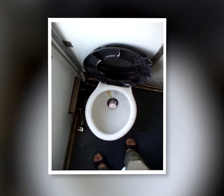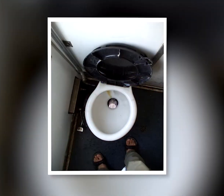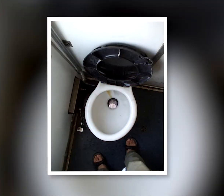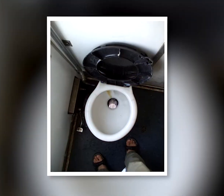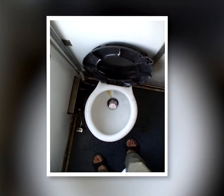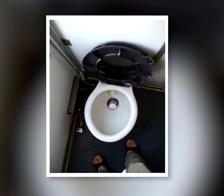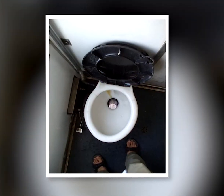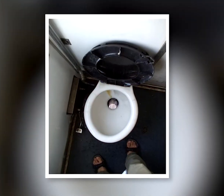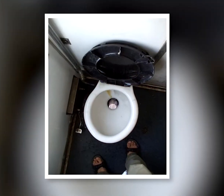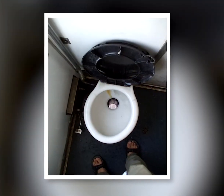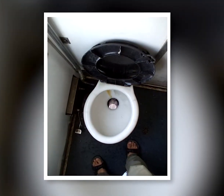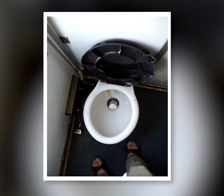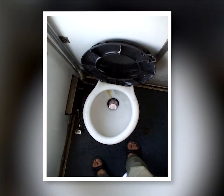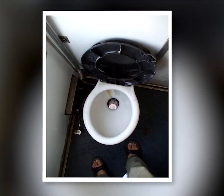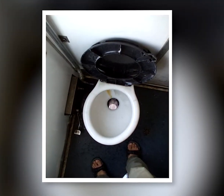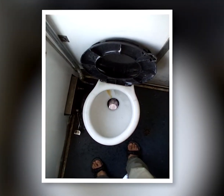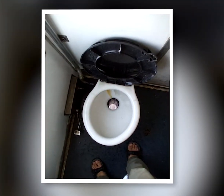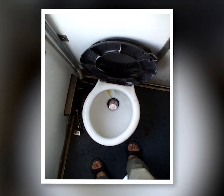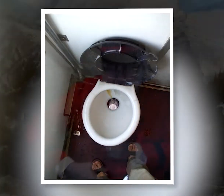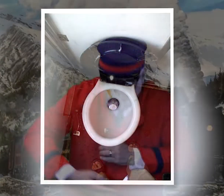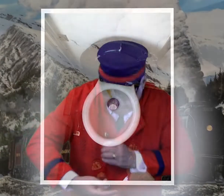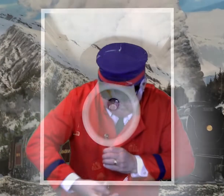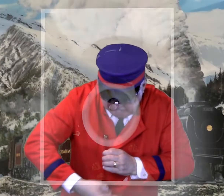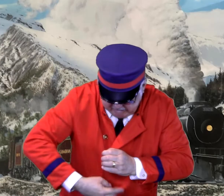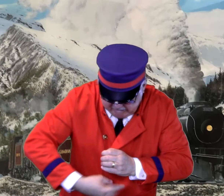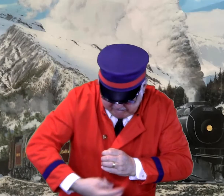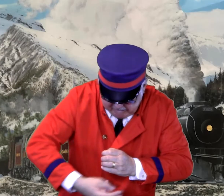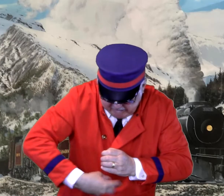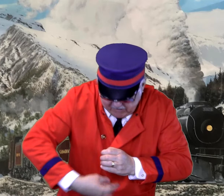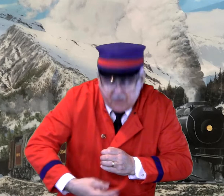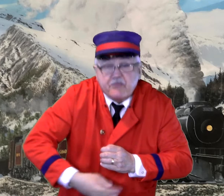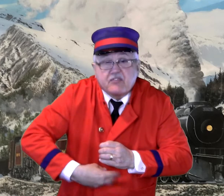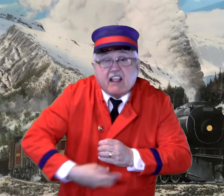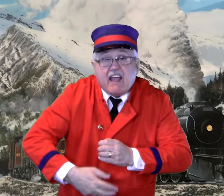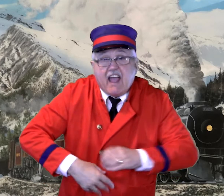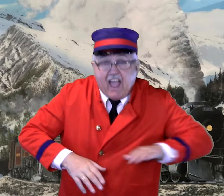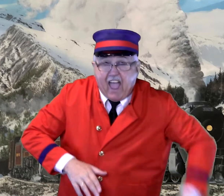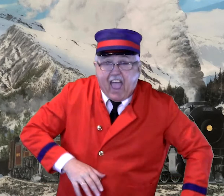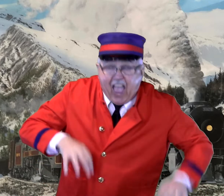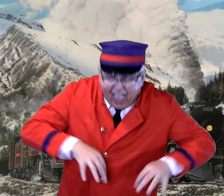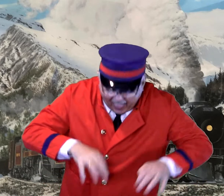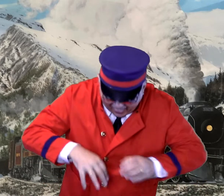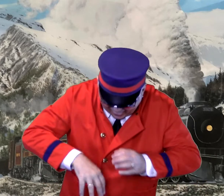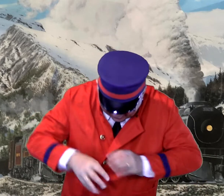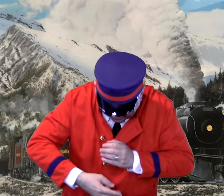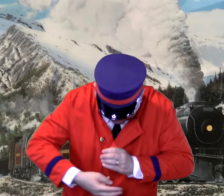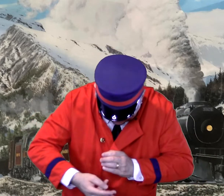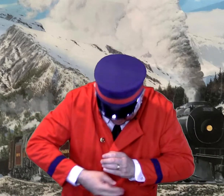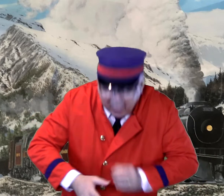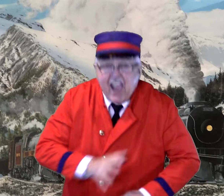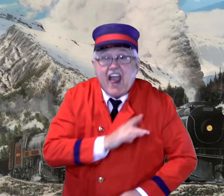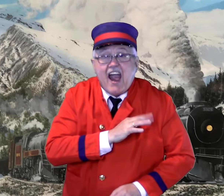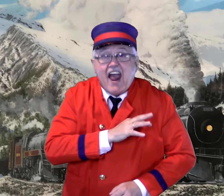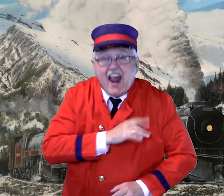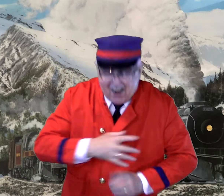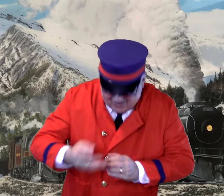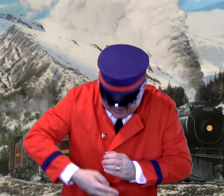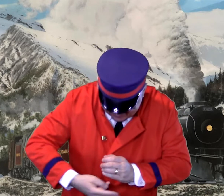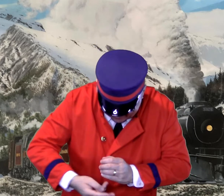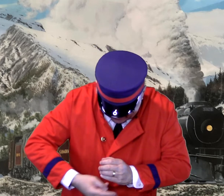the sides of the toilet bowl and out onto the tracks. When you open the flapper valve, you can actually see the ties passing by